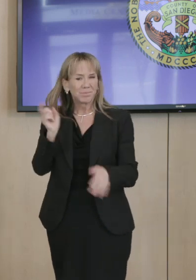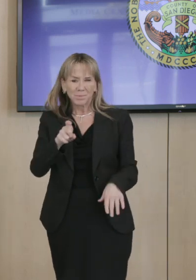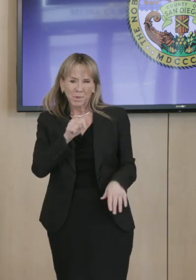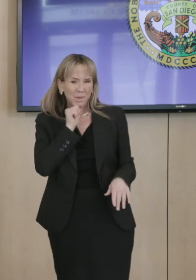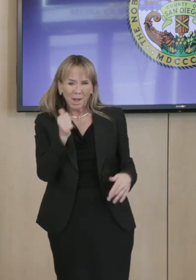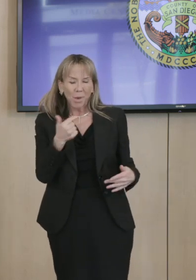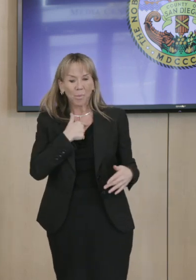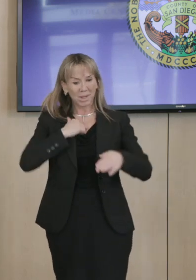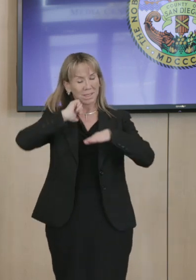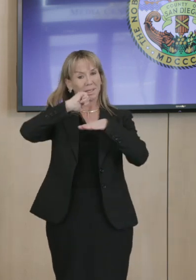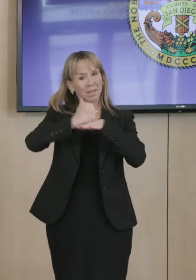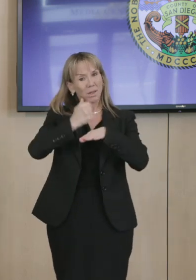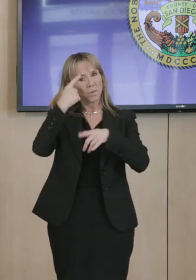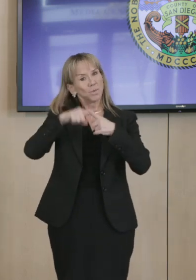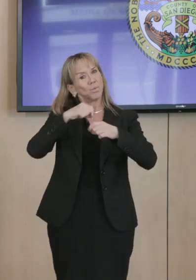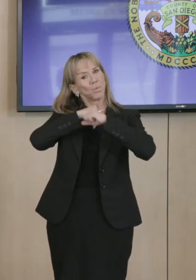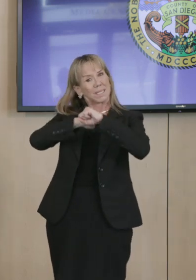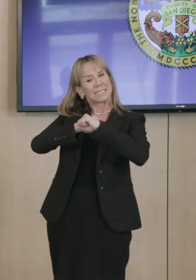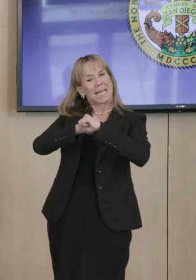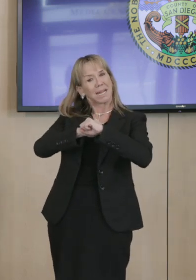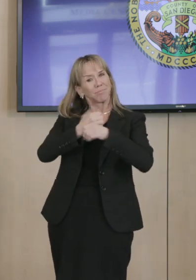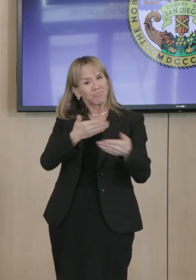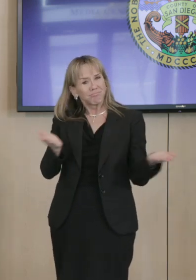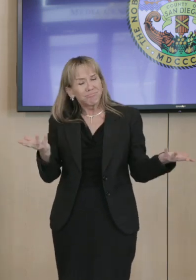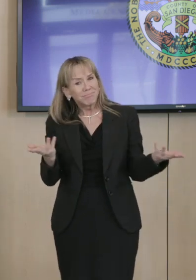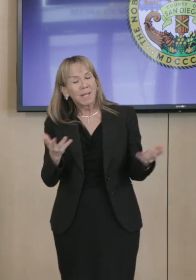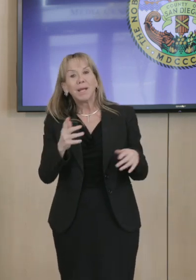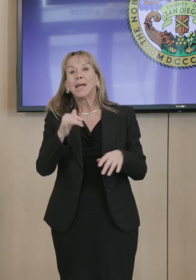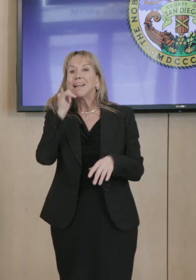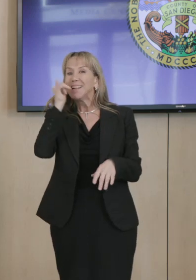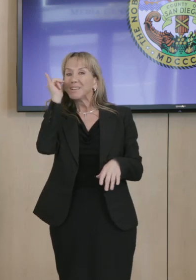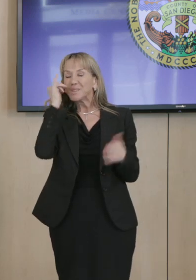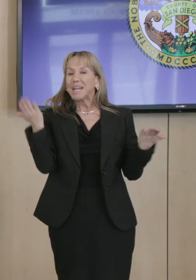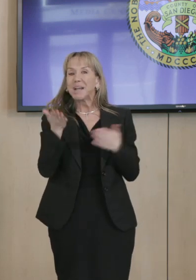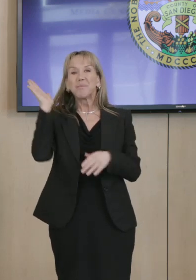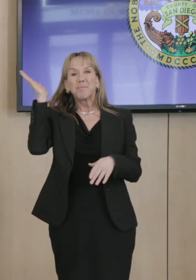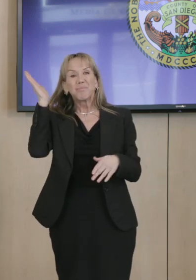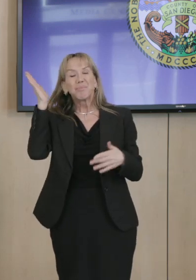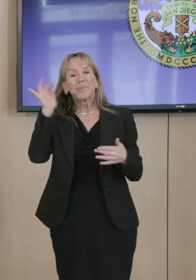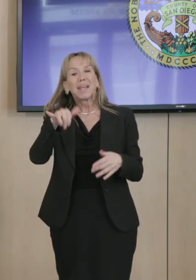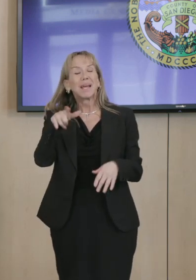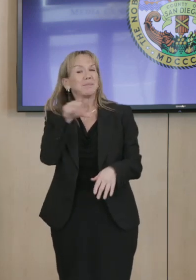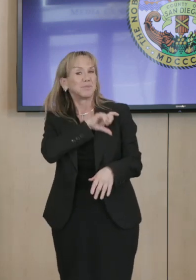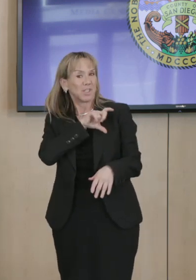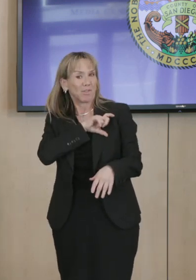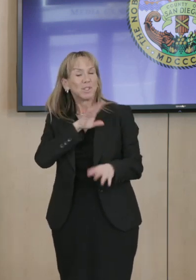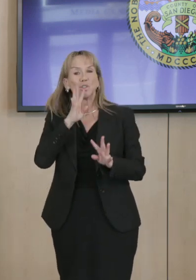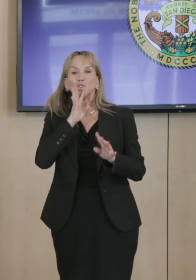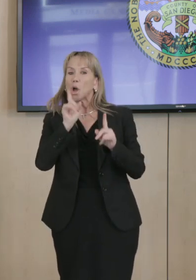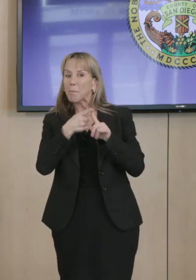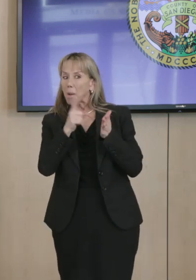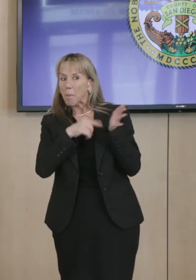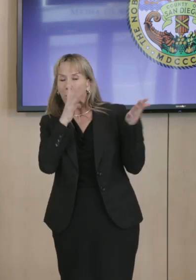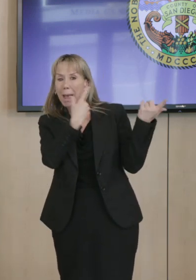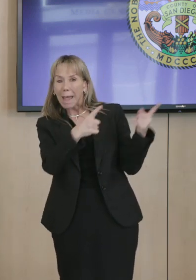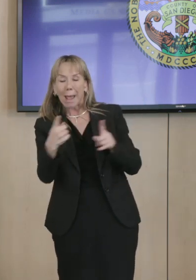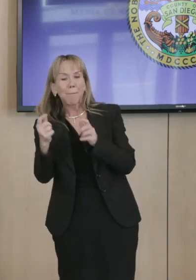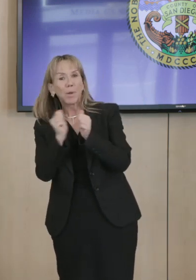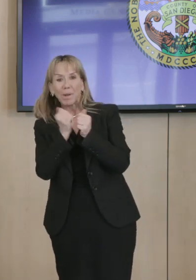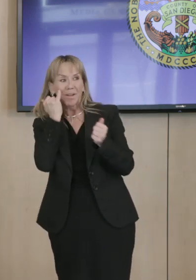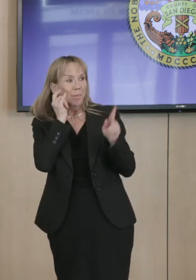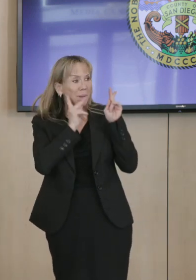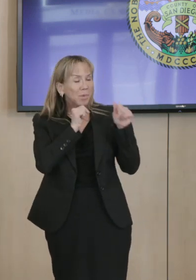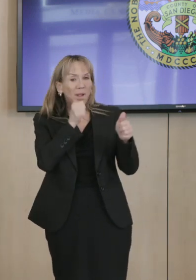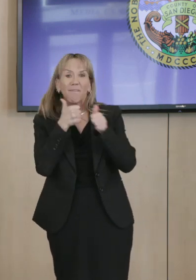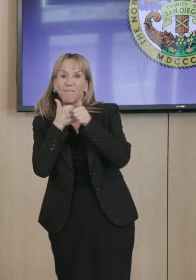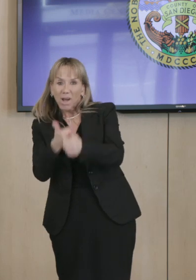protect each of these individual folks. The sheriff was here yesterday. He spoke to their enforcement posture and how they will be doing